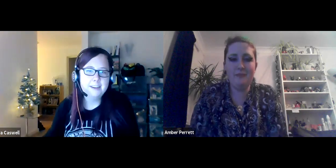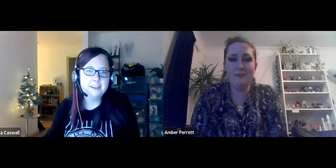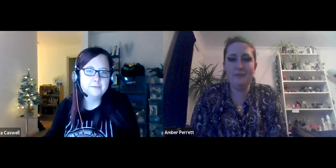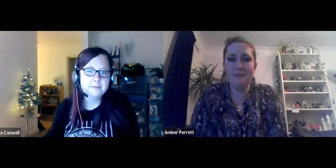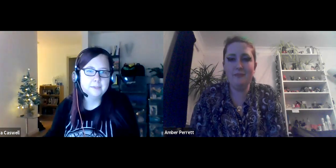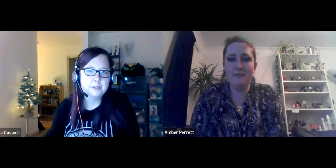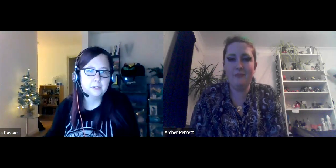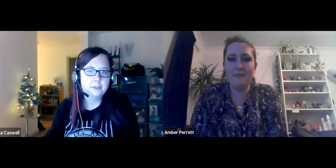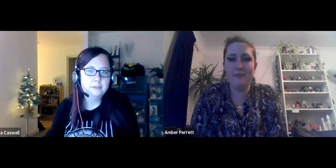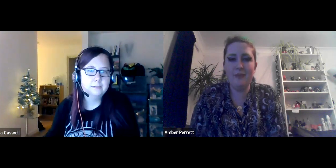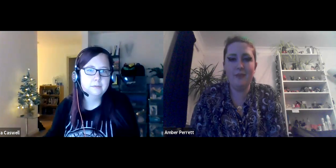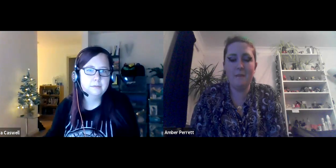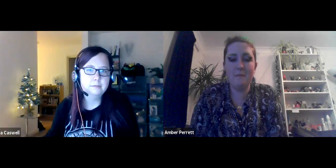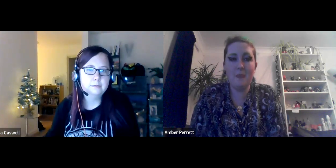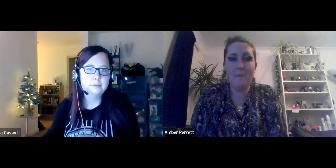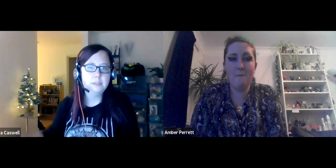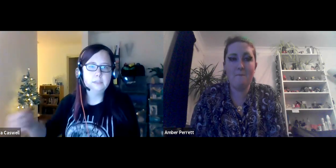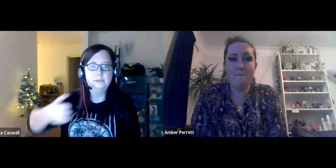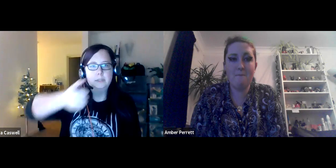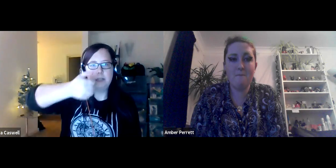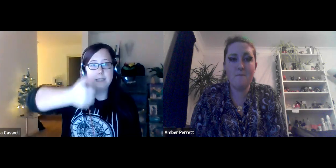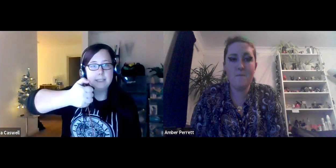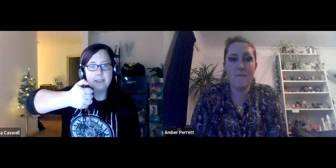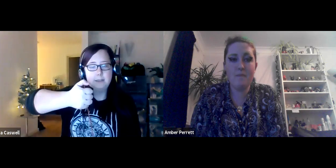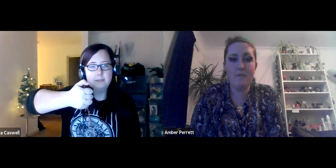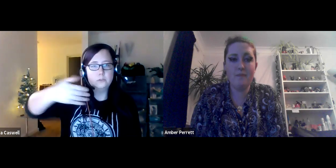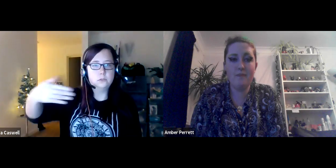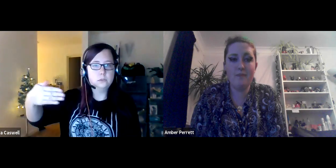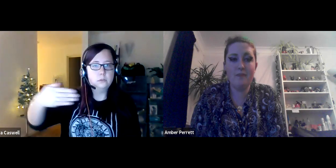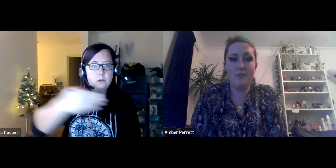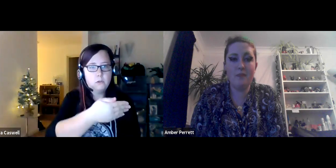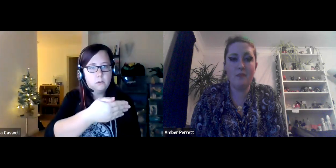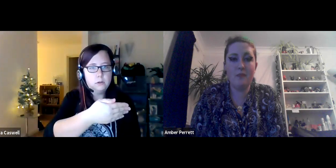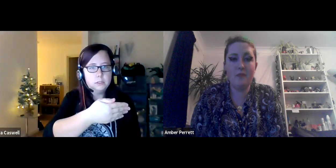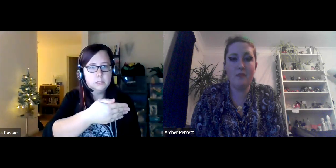Okay, so